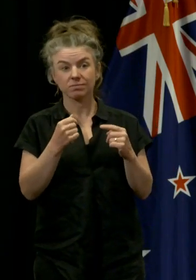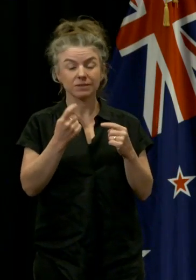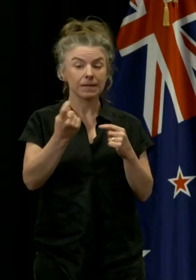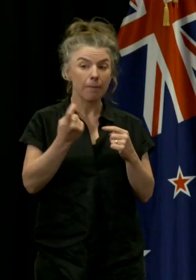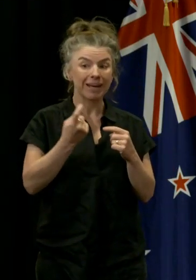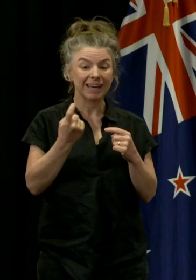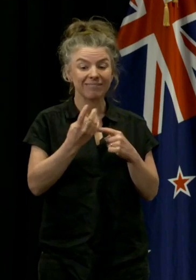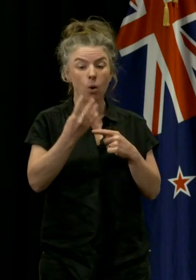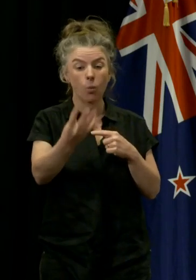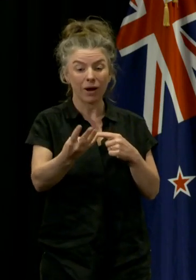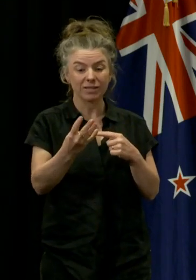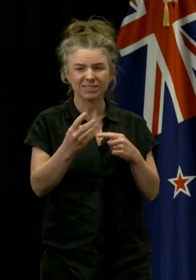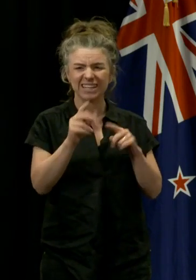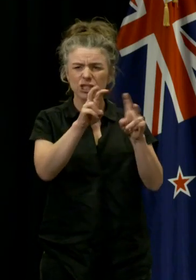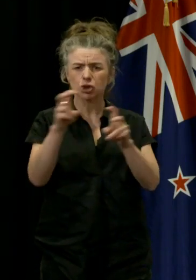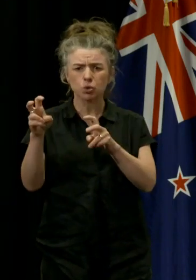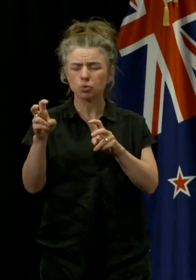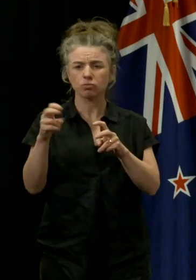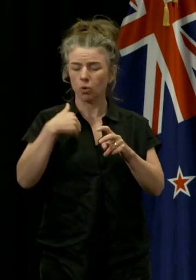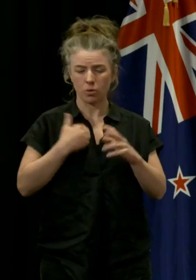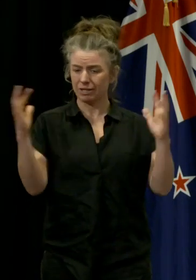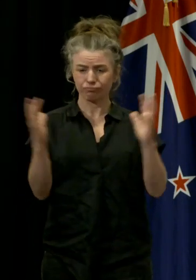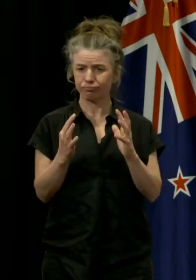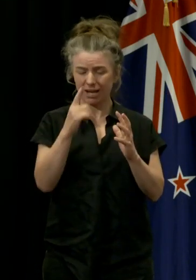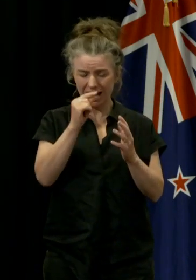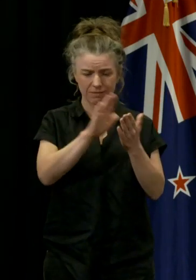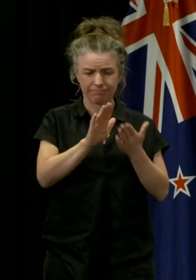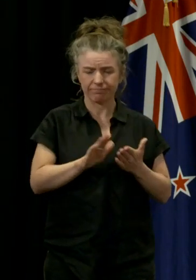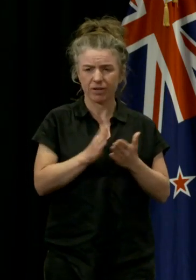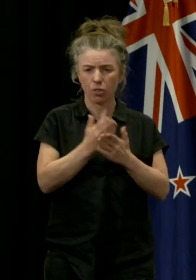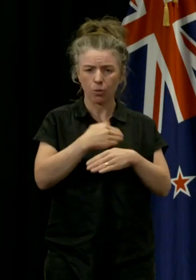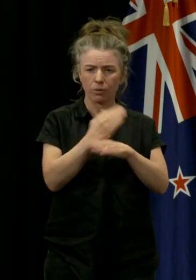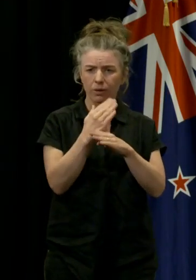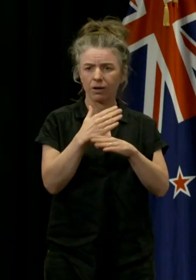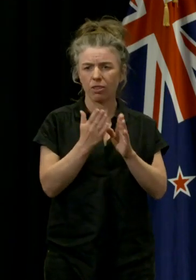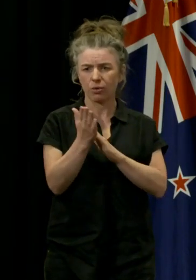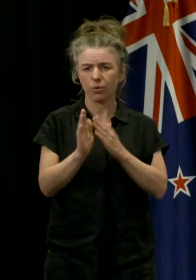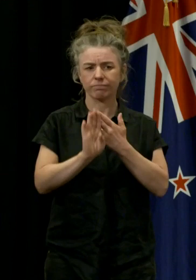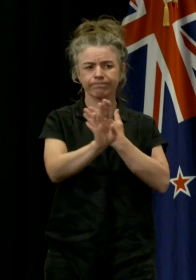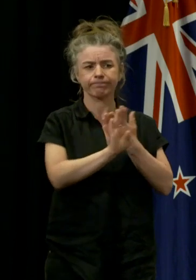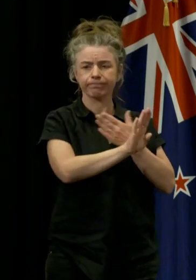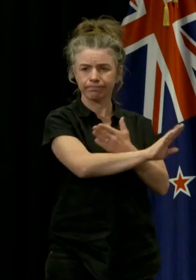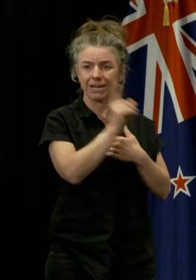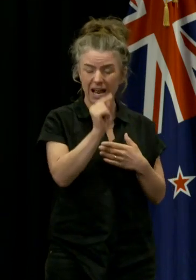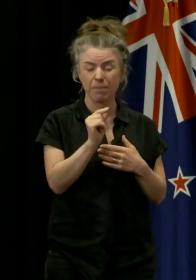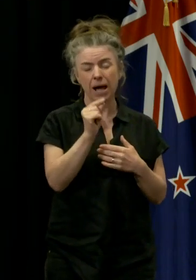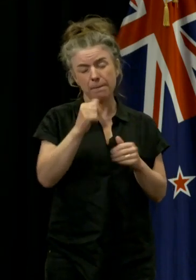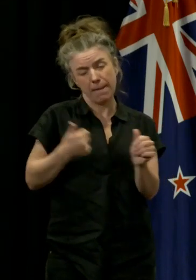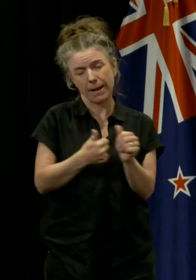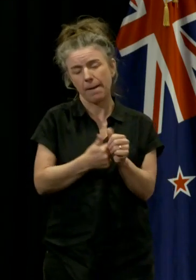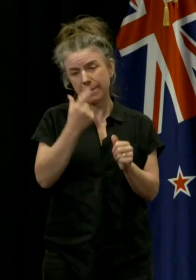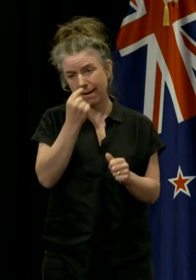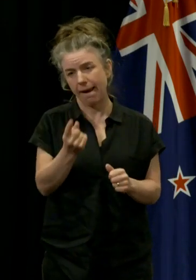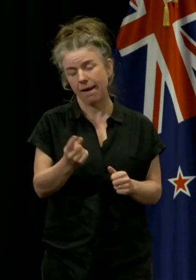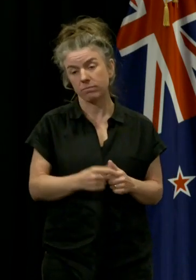this 4-week period can be dealt with without having to bring Parliament back. But of course, it is there as an option if absolutely essential. We will avoid